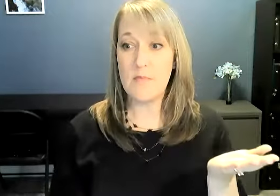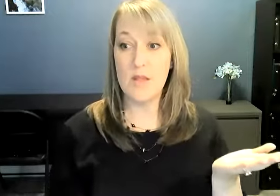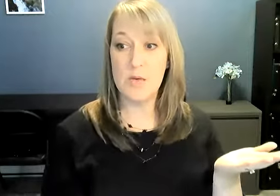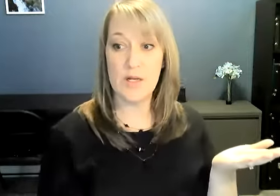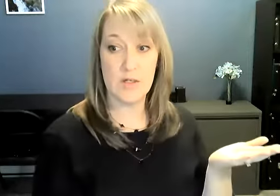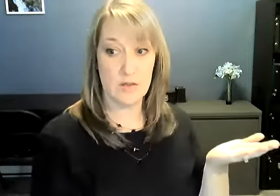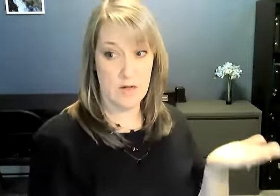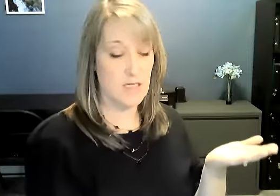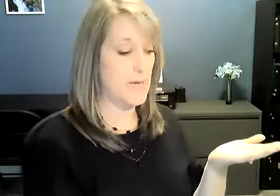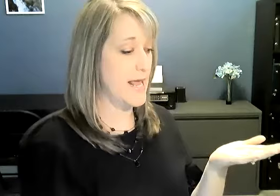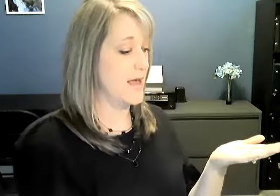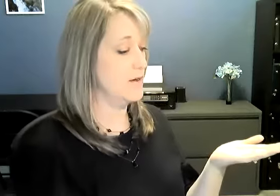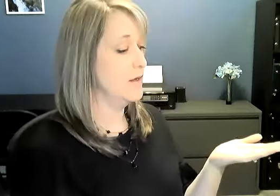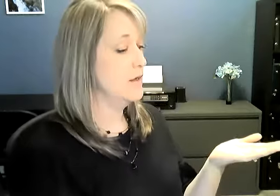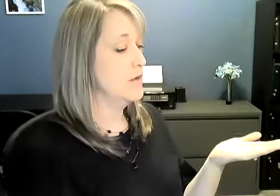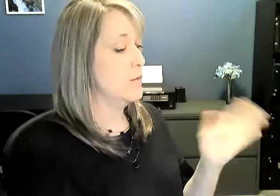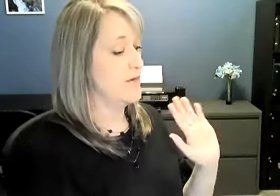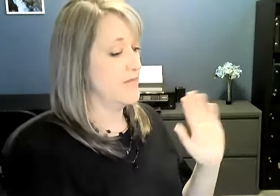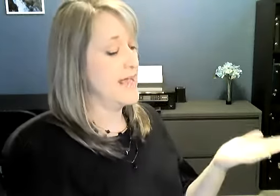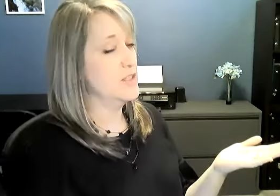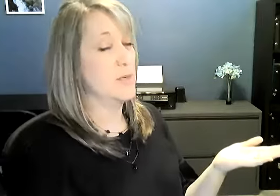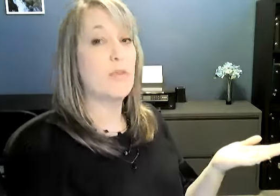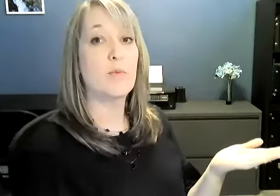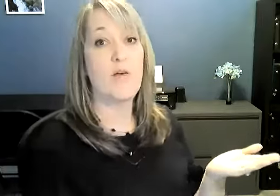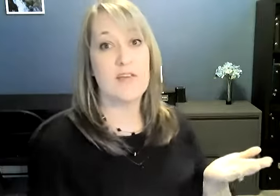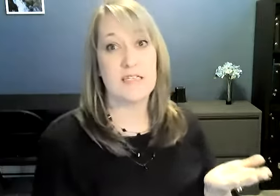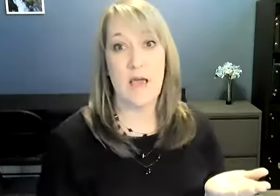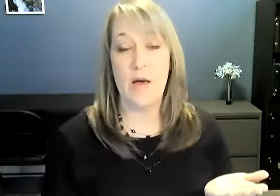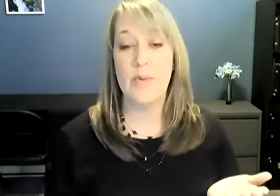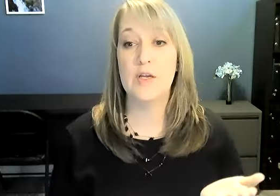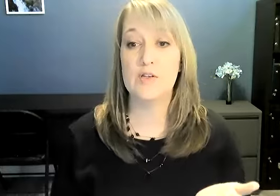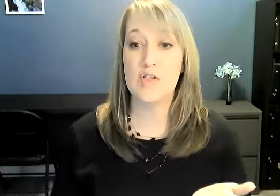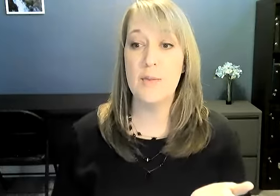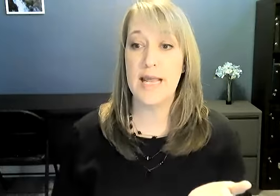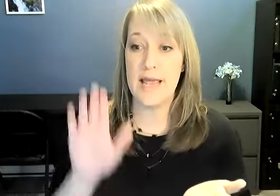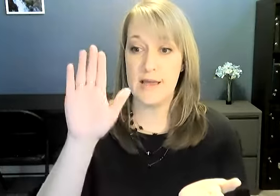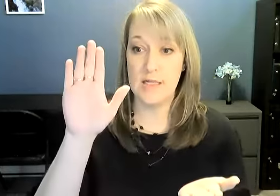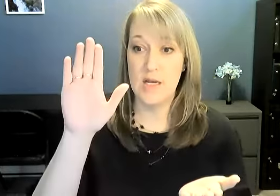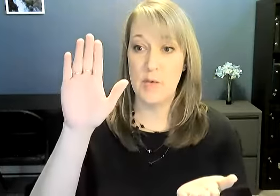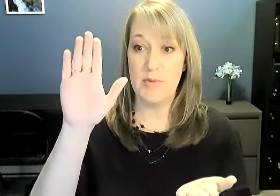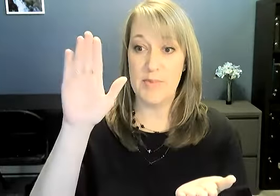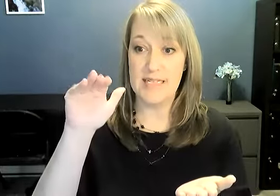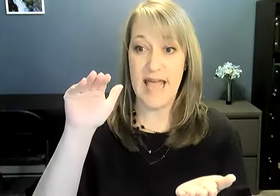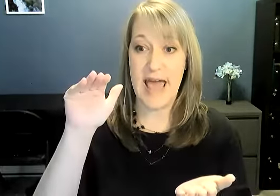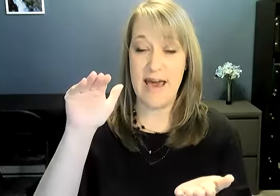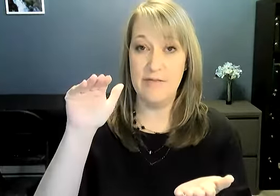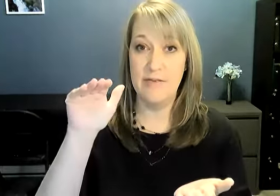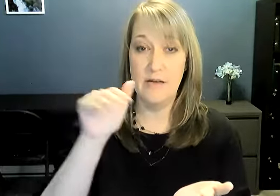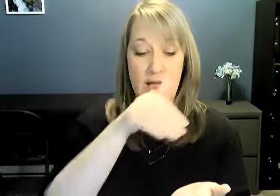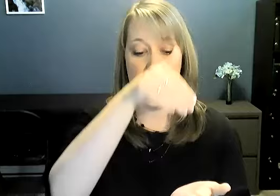You want your non-dominant hand with a flat hand shape with your palm facing up. Your dominant hand will be bent in half and